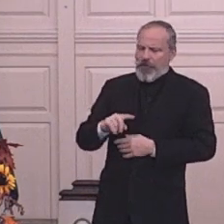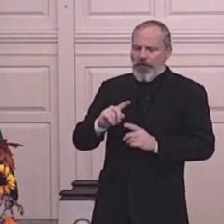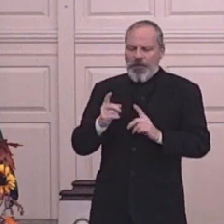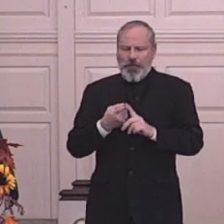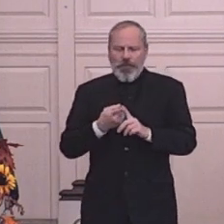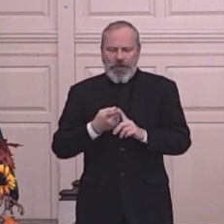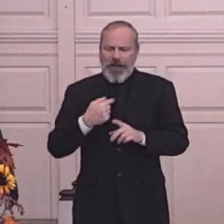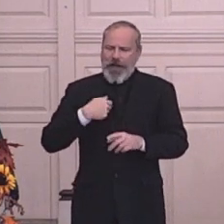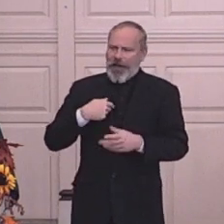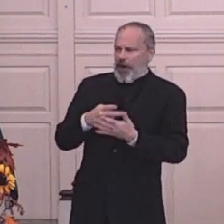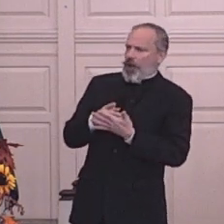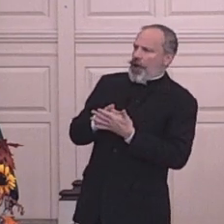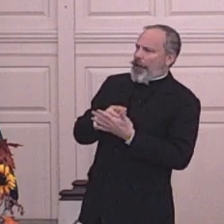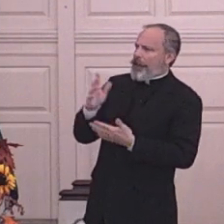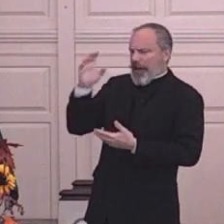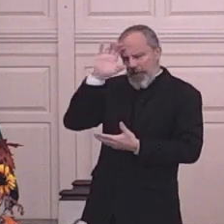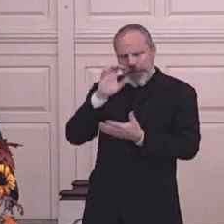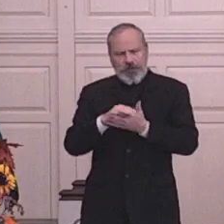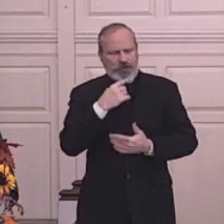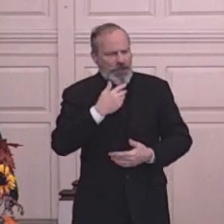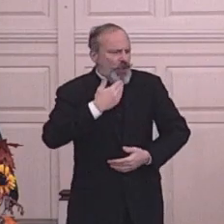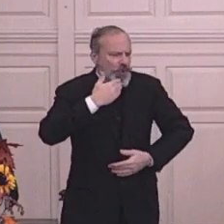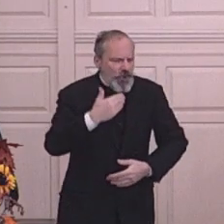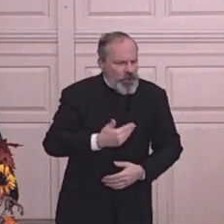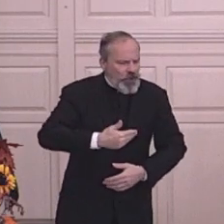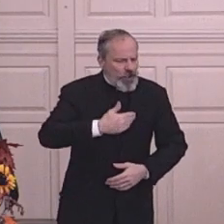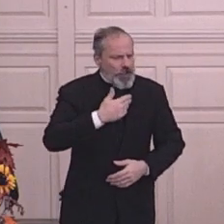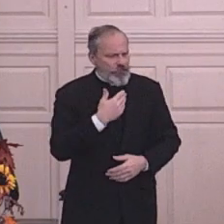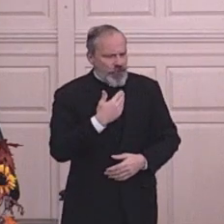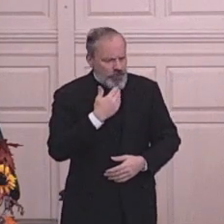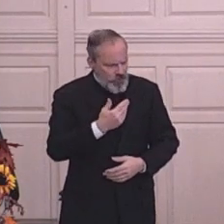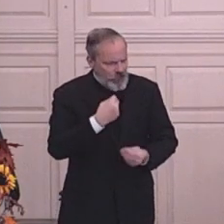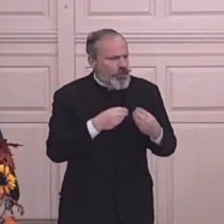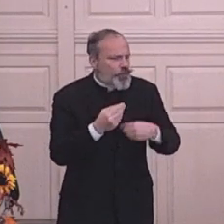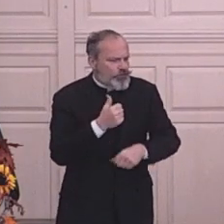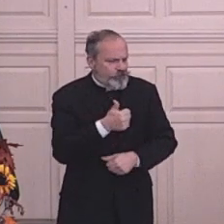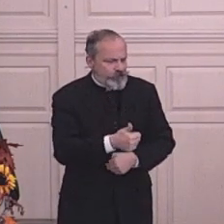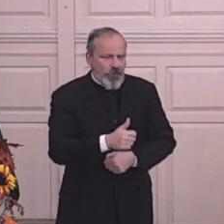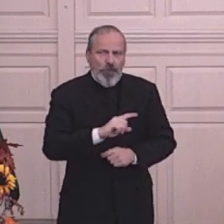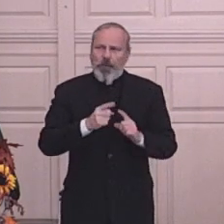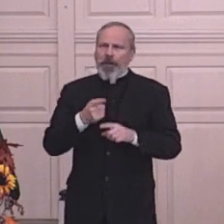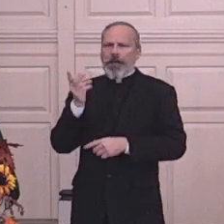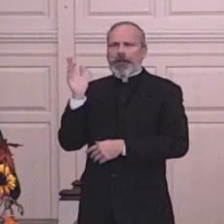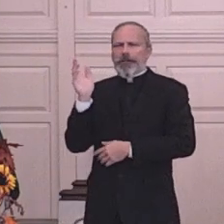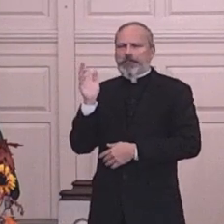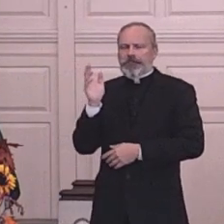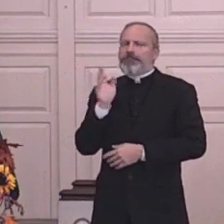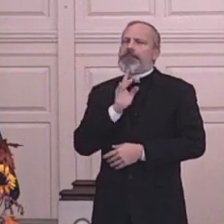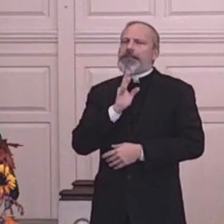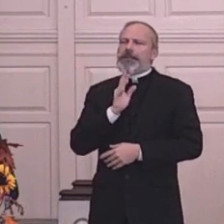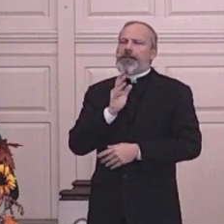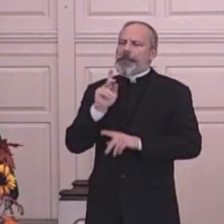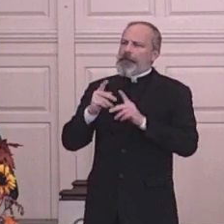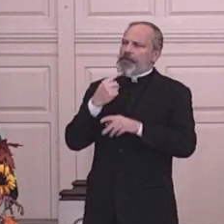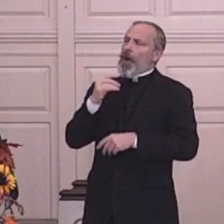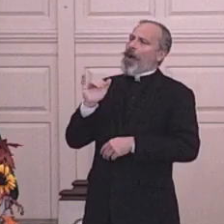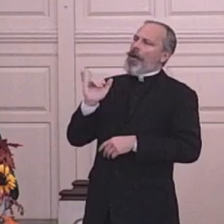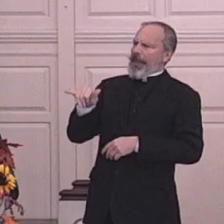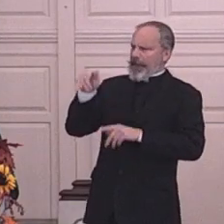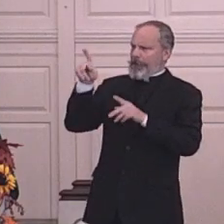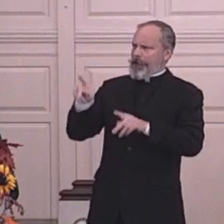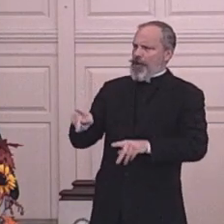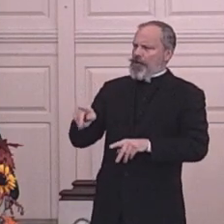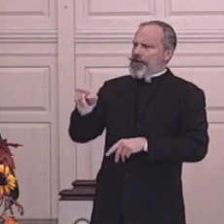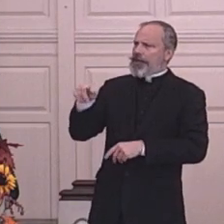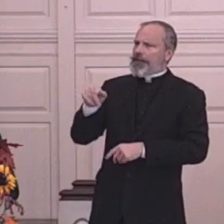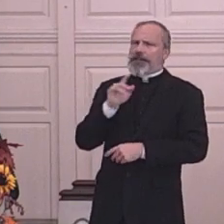say, thank you have prepared it very well. When I speak, people will say, this man is a speaker.